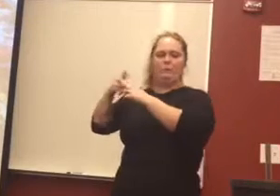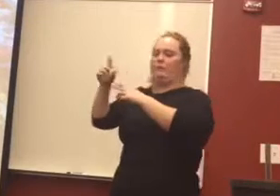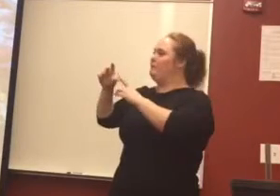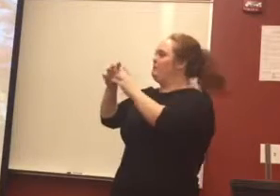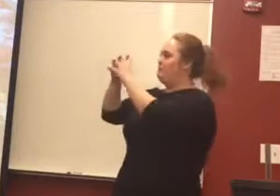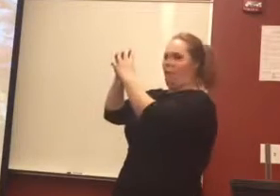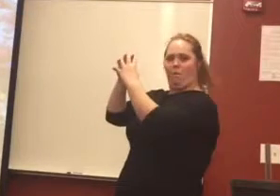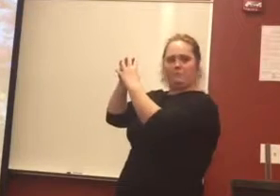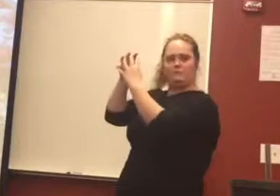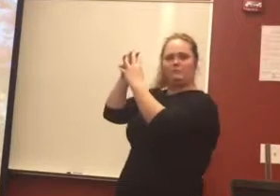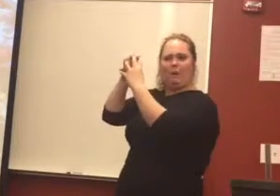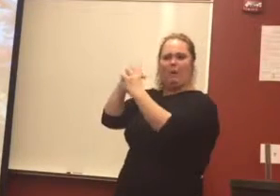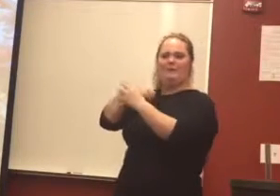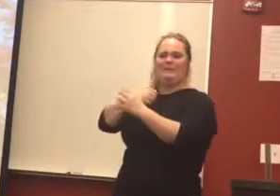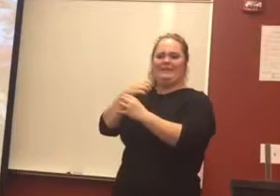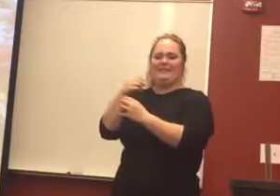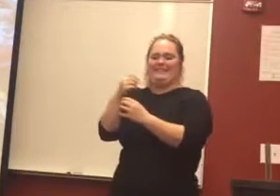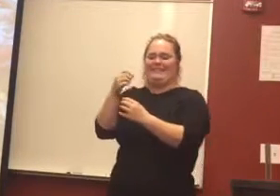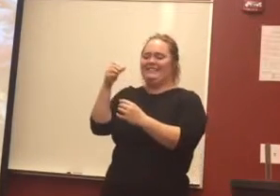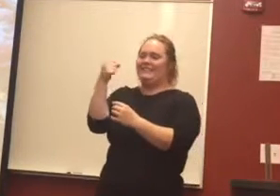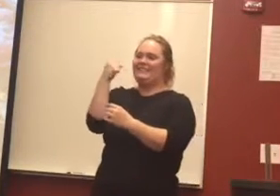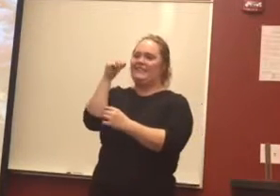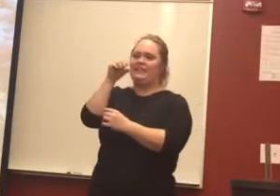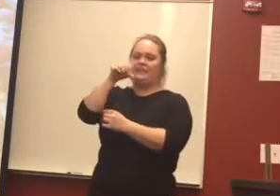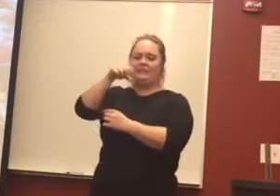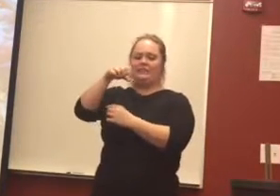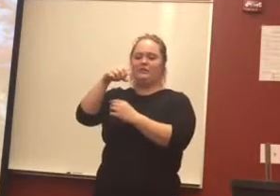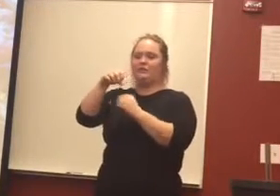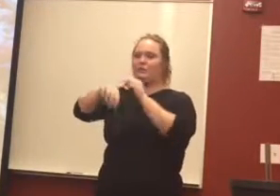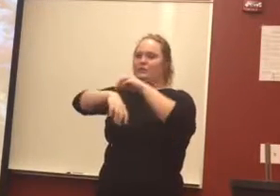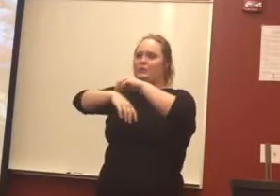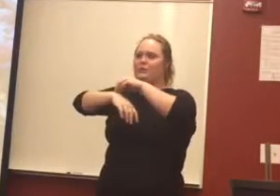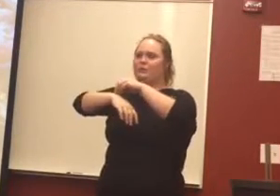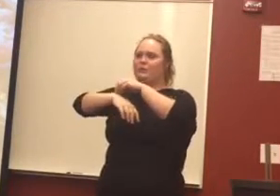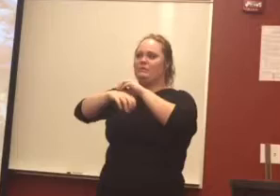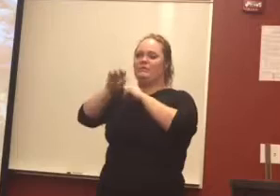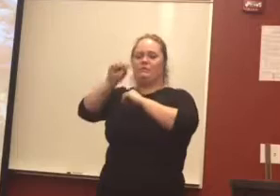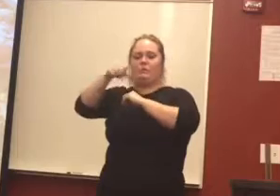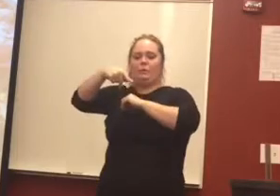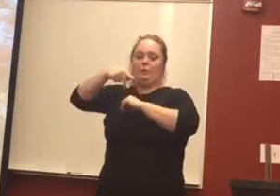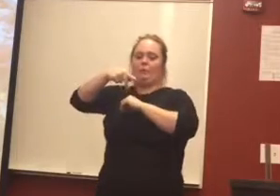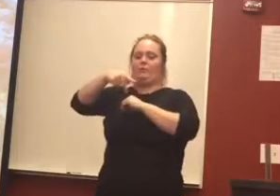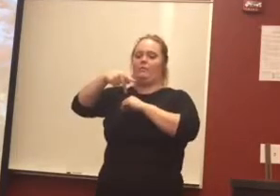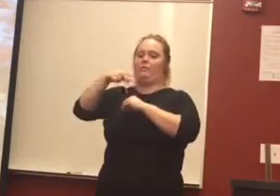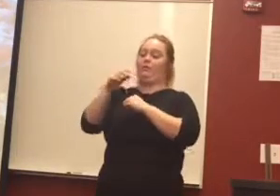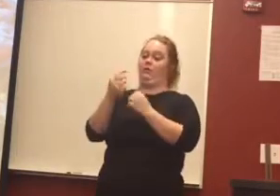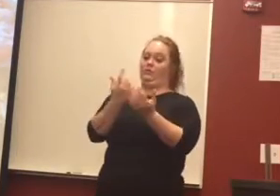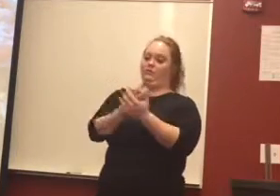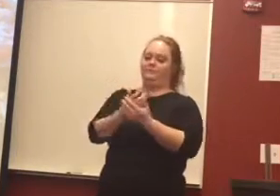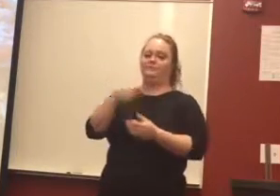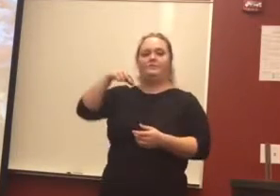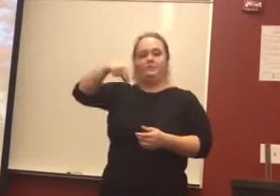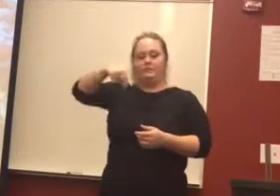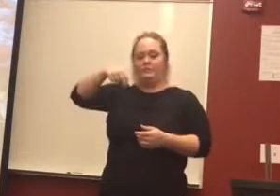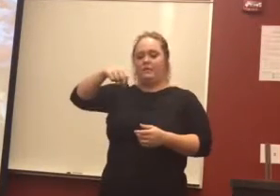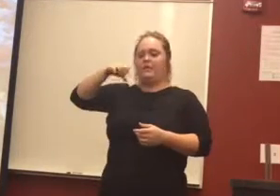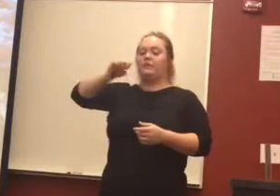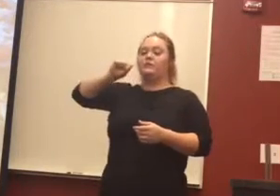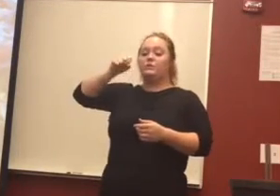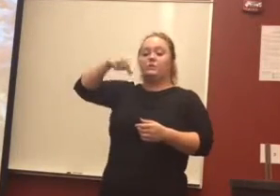it's ostrich meat. So I don't know. We went to a market and they just had squid tentacles that you could just